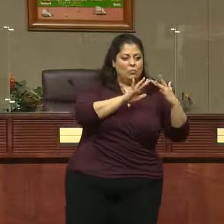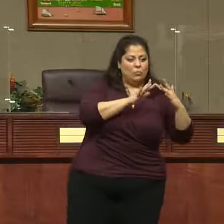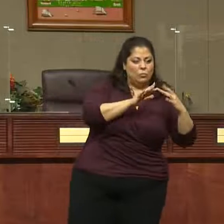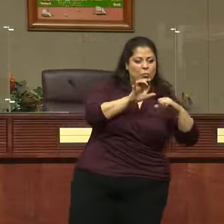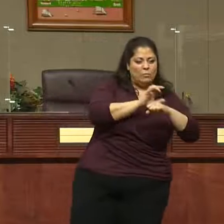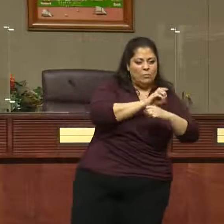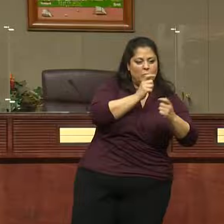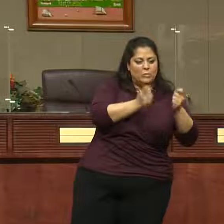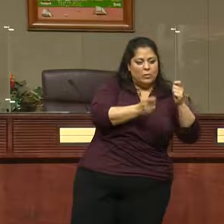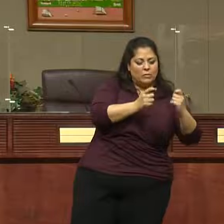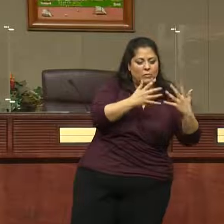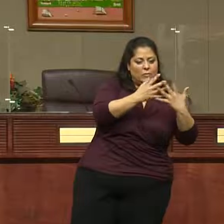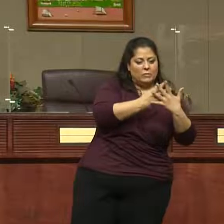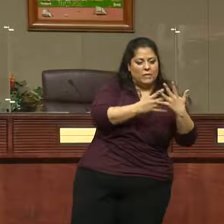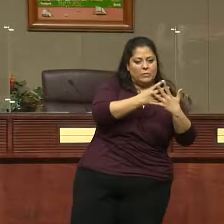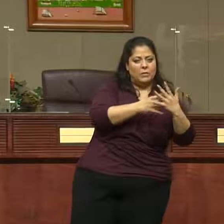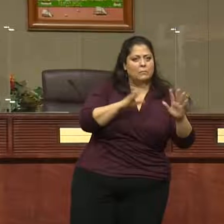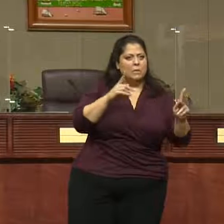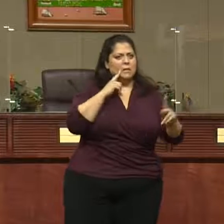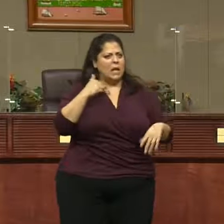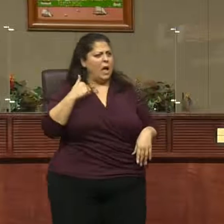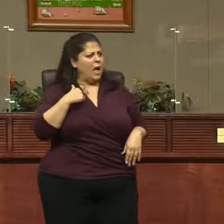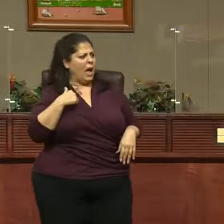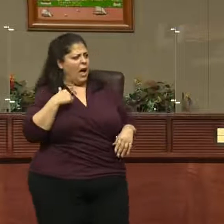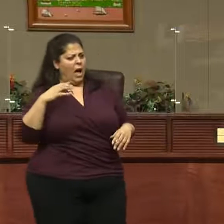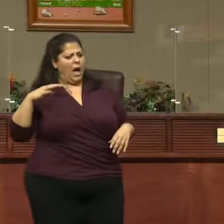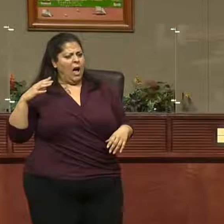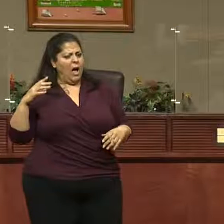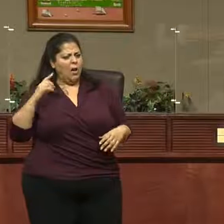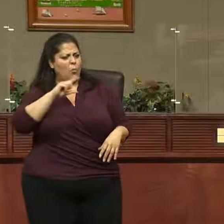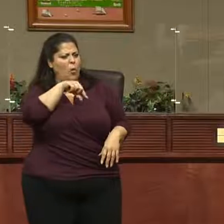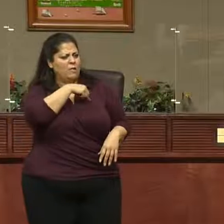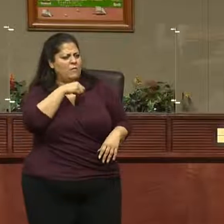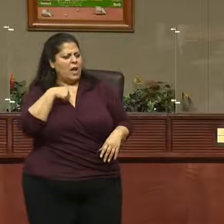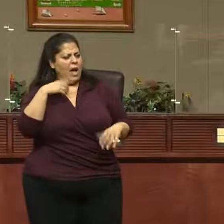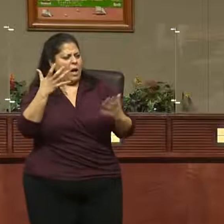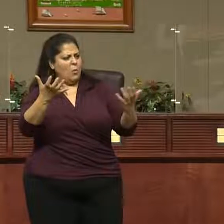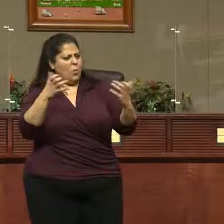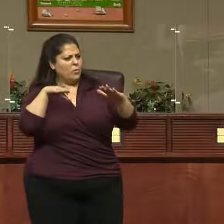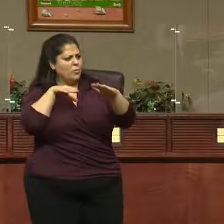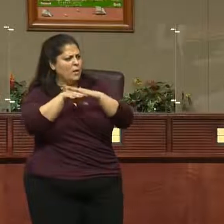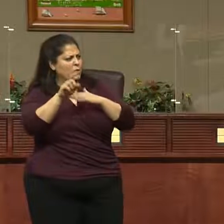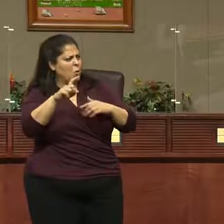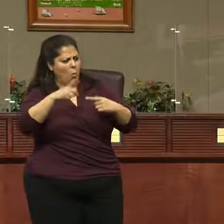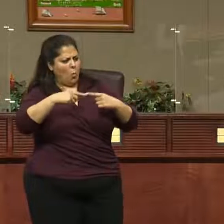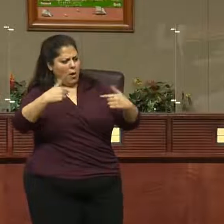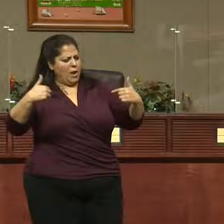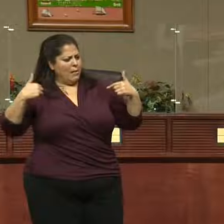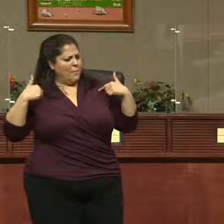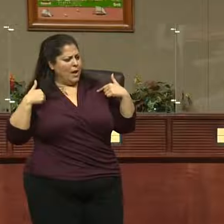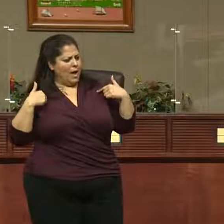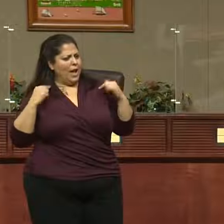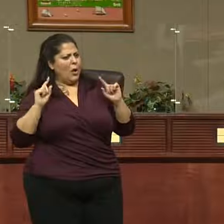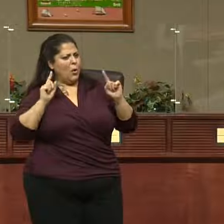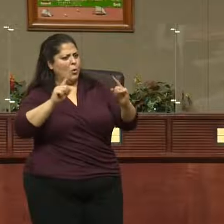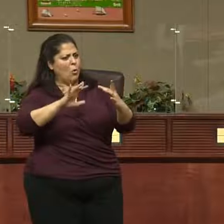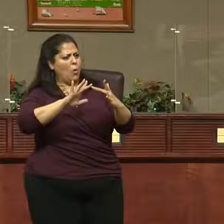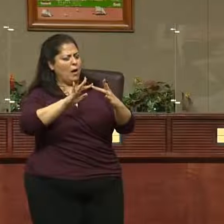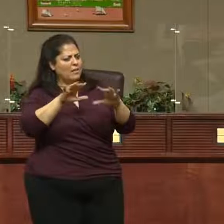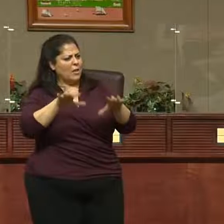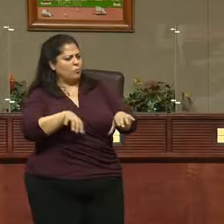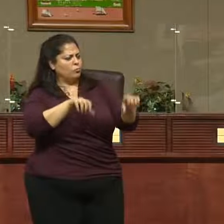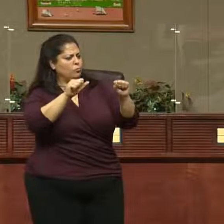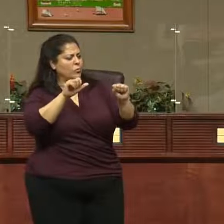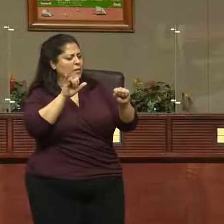hear, I qualify, I should be able to come in and get it, they want to know, when am I going to be able to get online and do that?